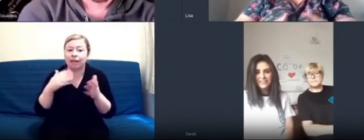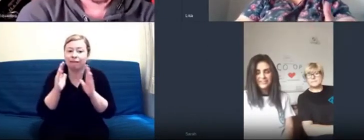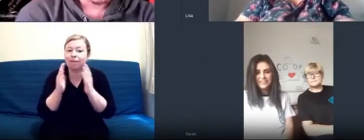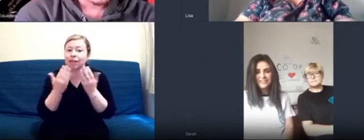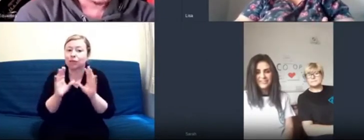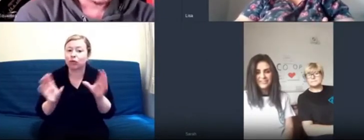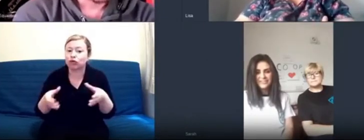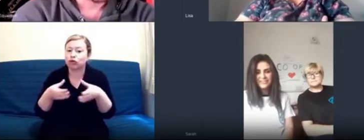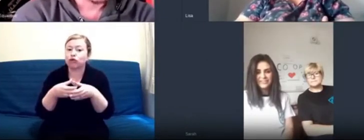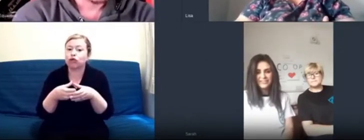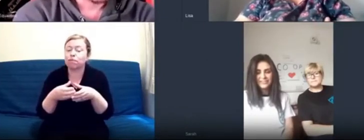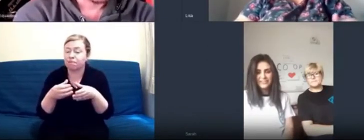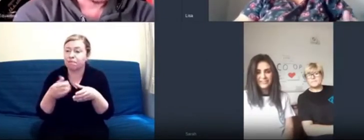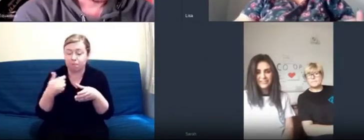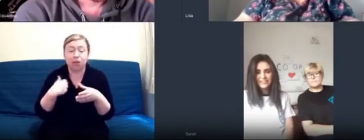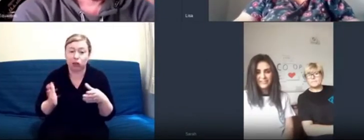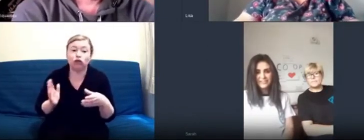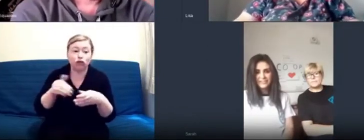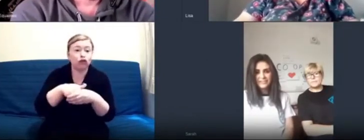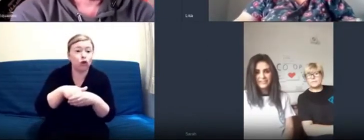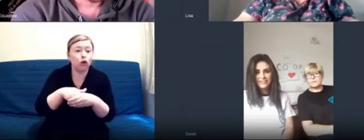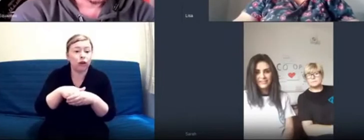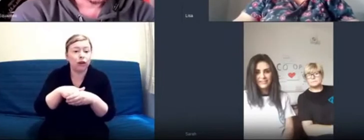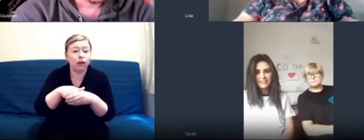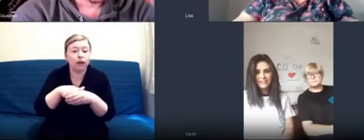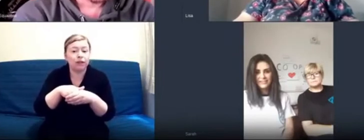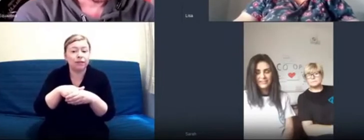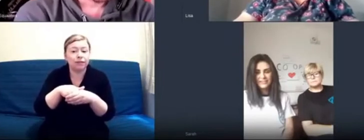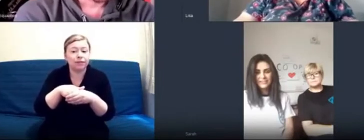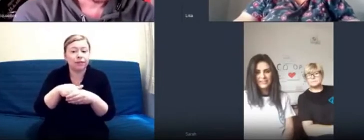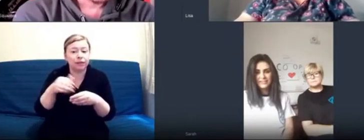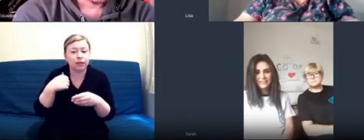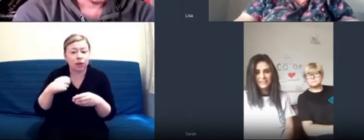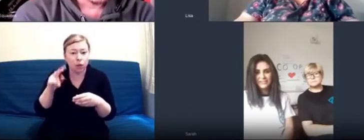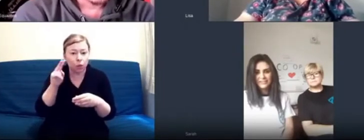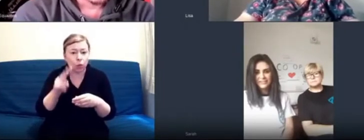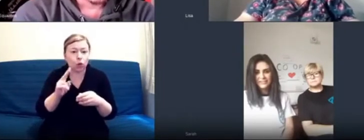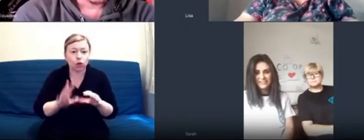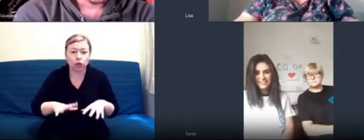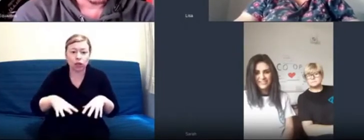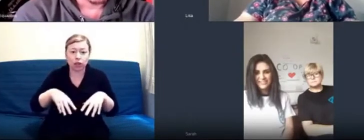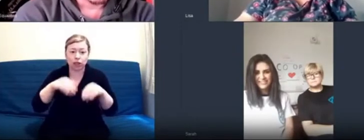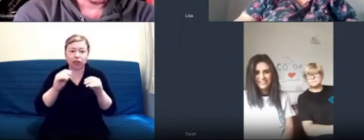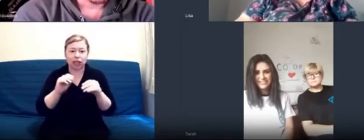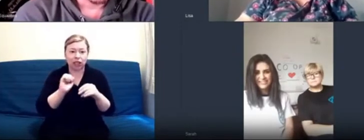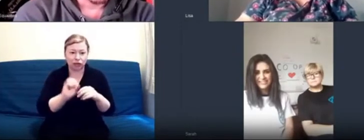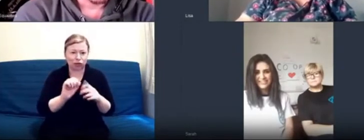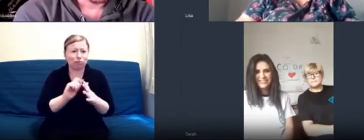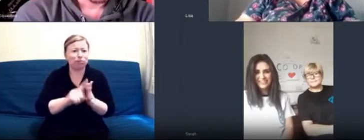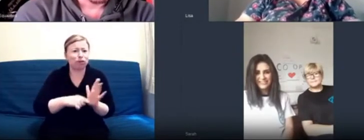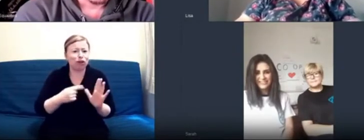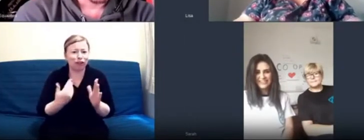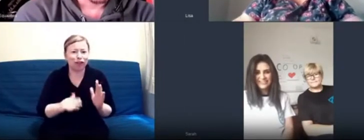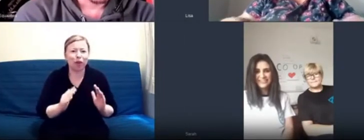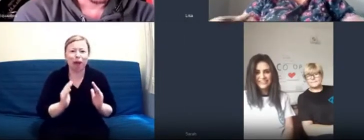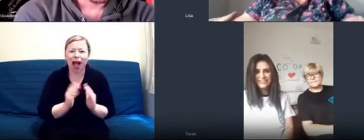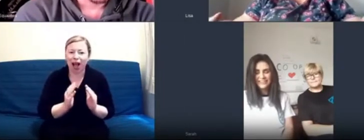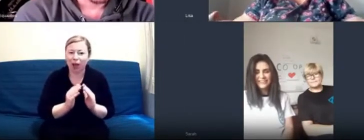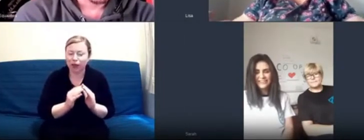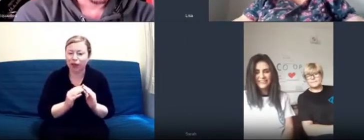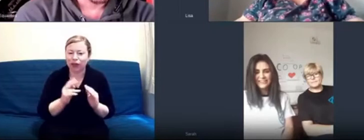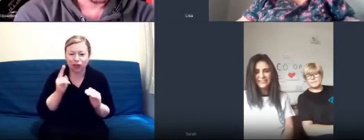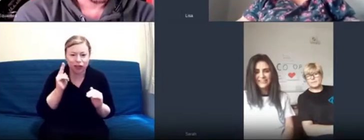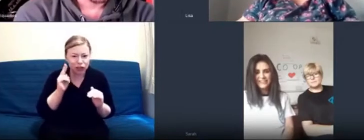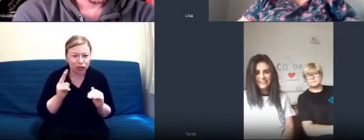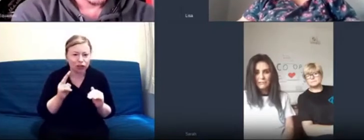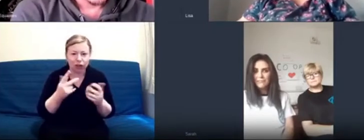put up and then I started following, and I watched it from the beginning when it was from your house and just saw